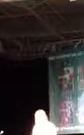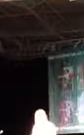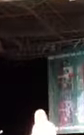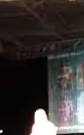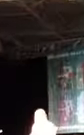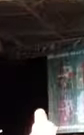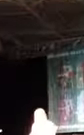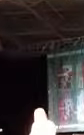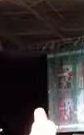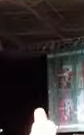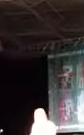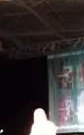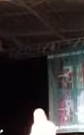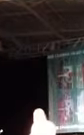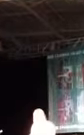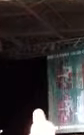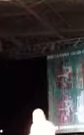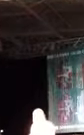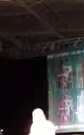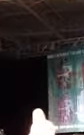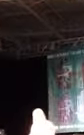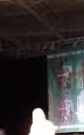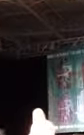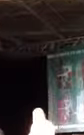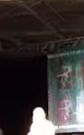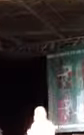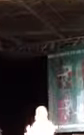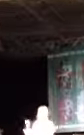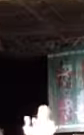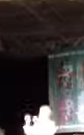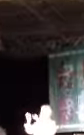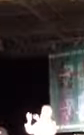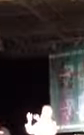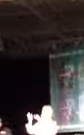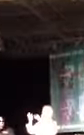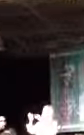by letting them fly Yep, stop it, I'm usually passing by